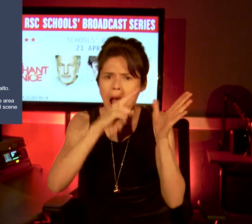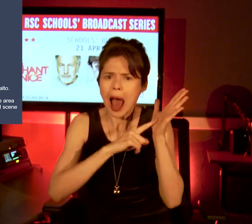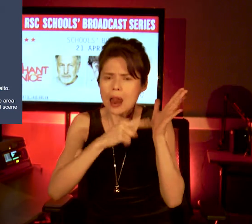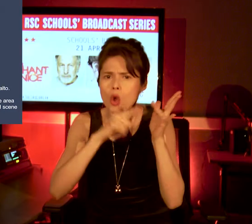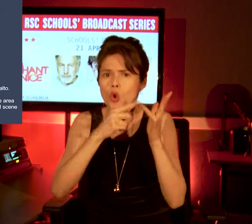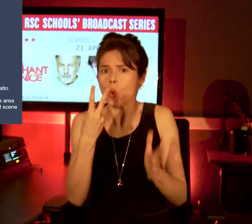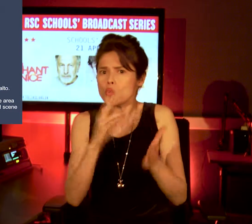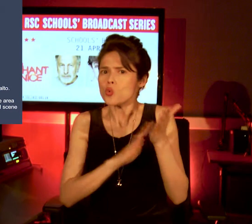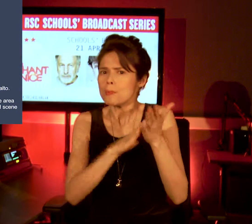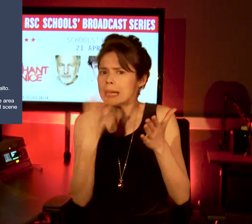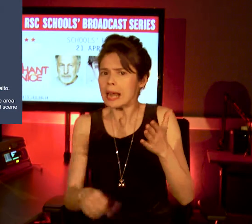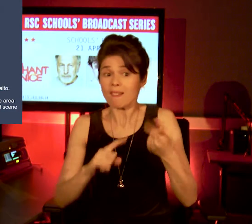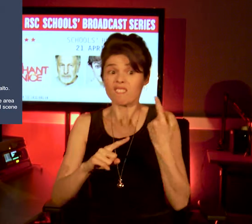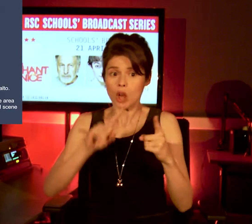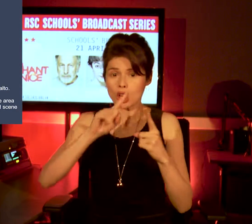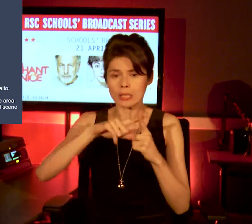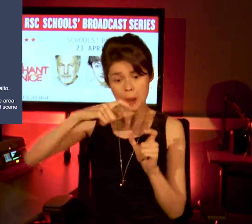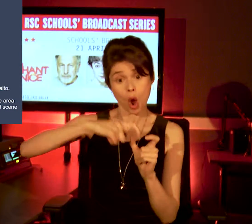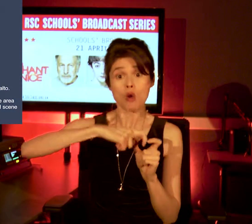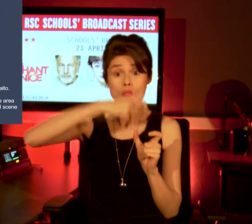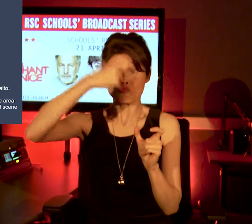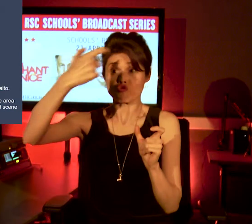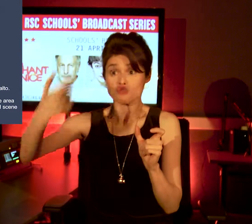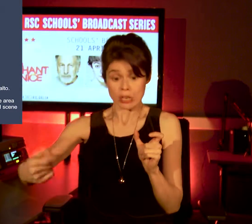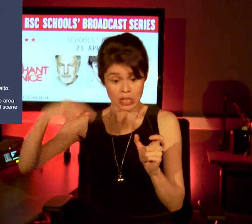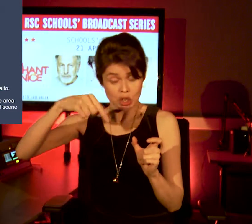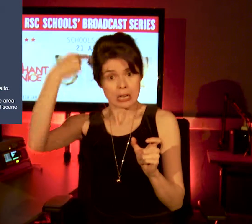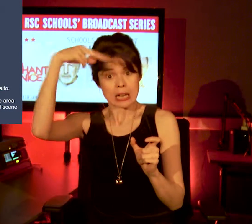Now, interestingly, the Rialto is the name of a bridge,